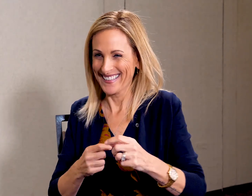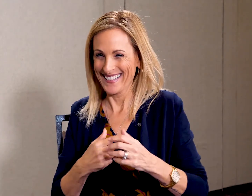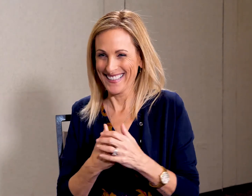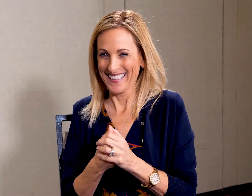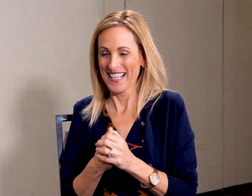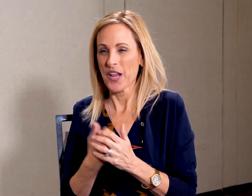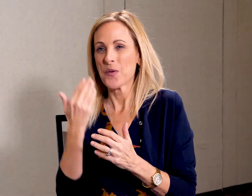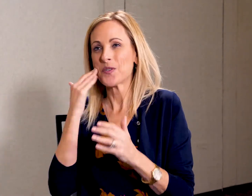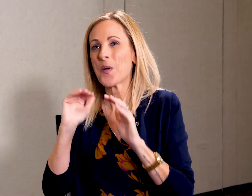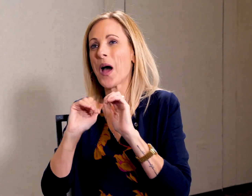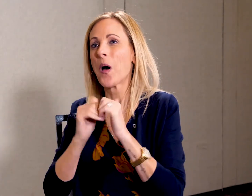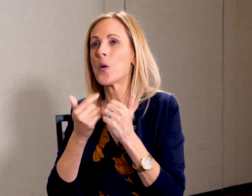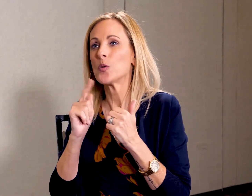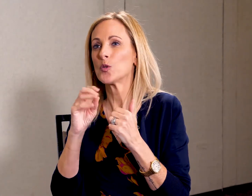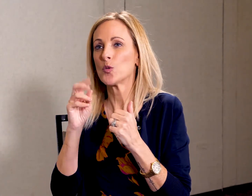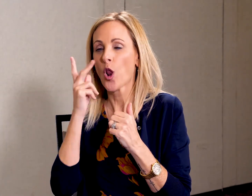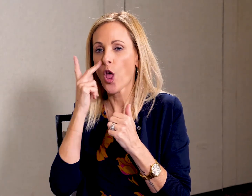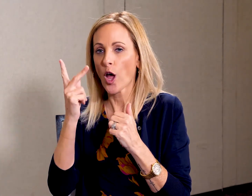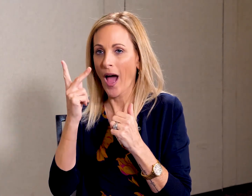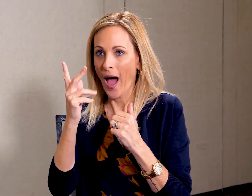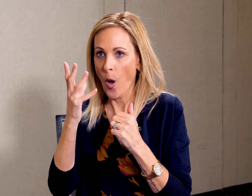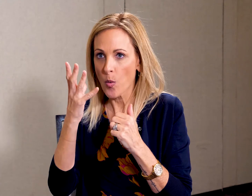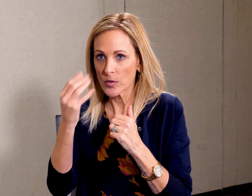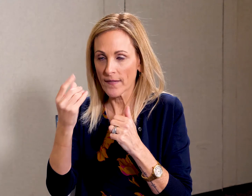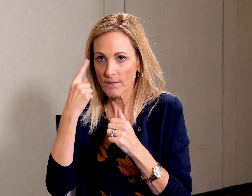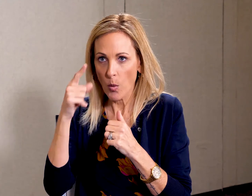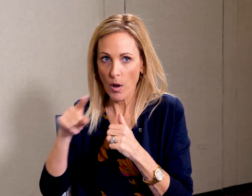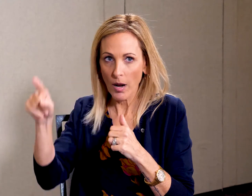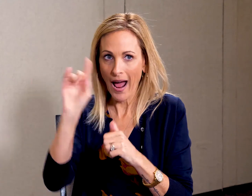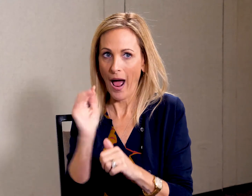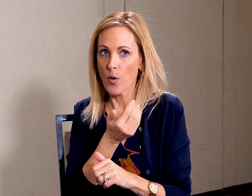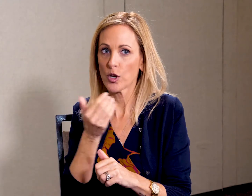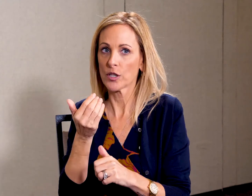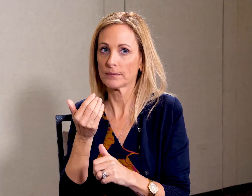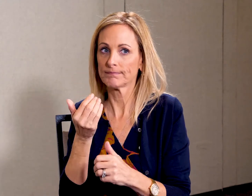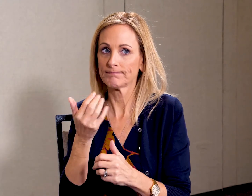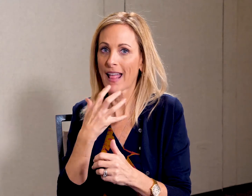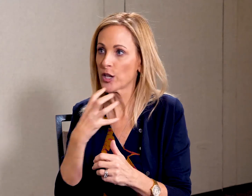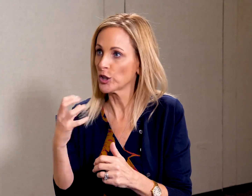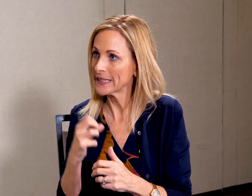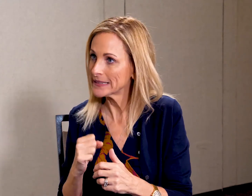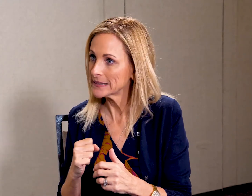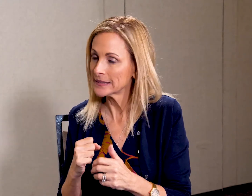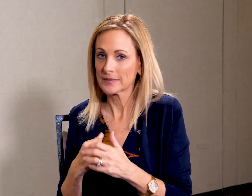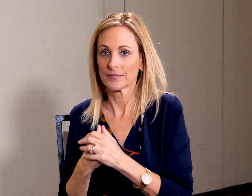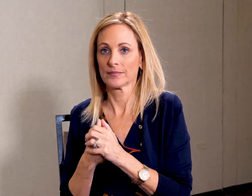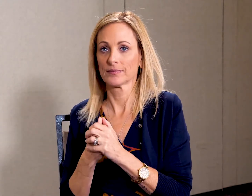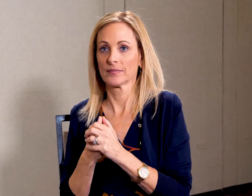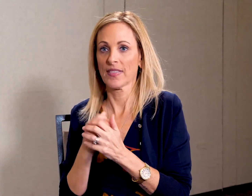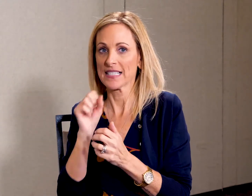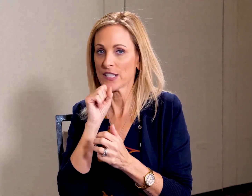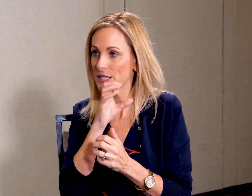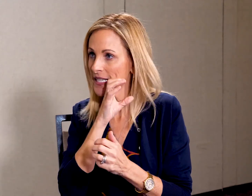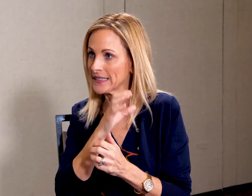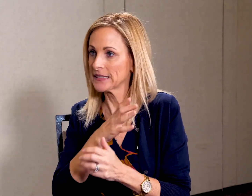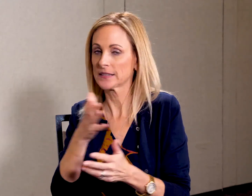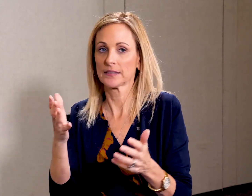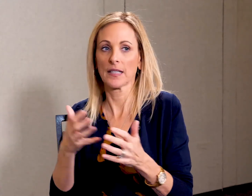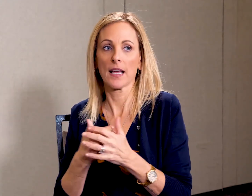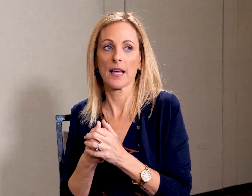donate, to give. We know how to look out for those in our community who may be elderly, people